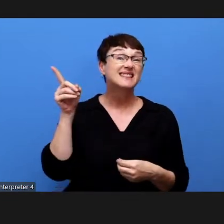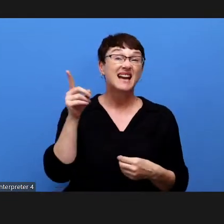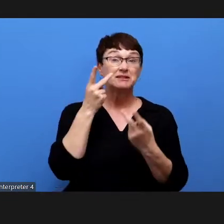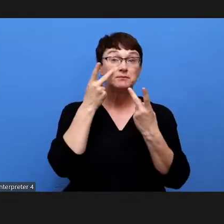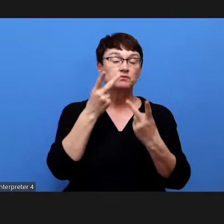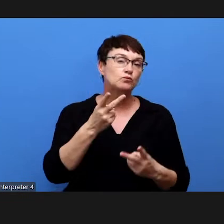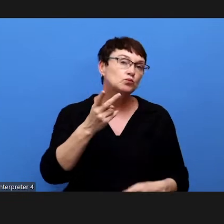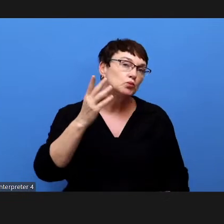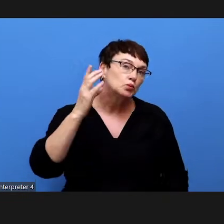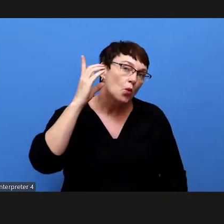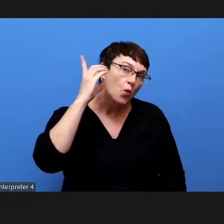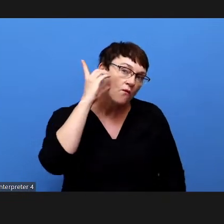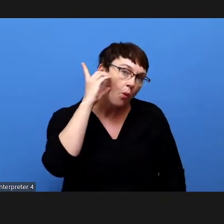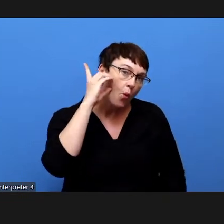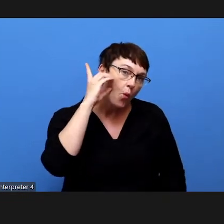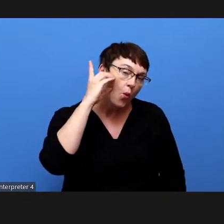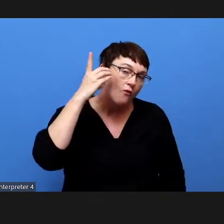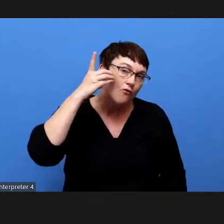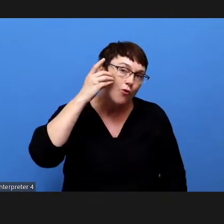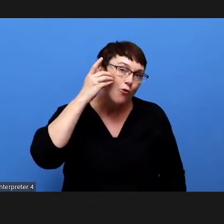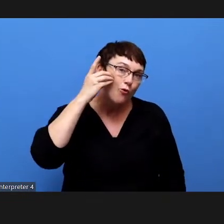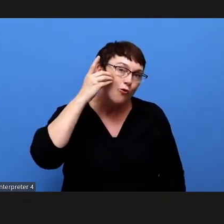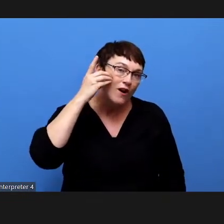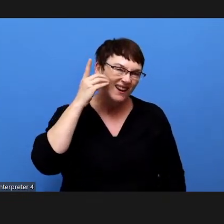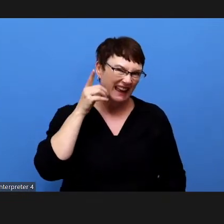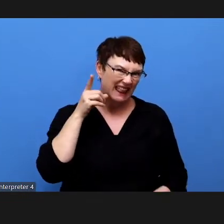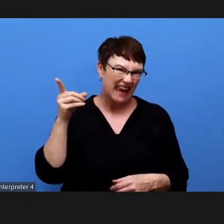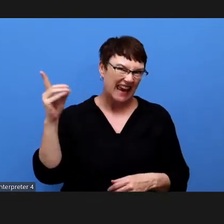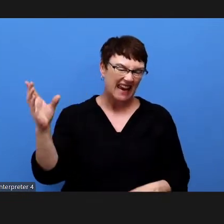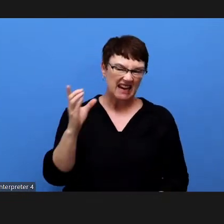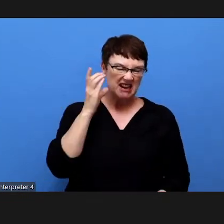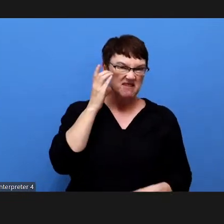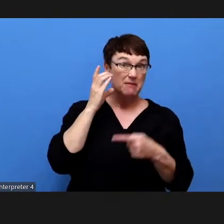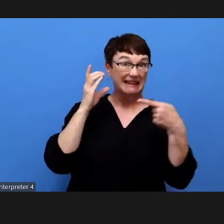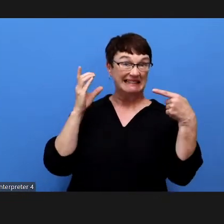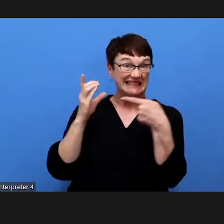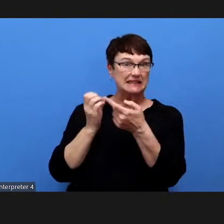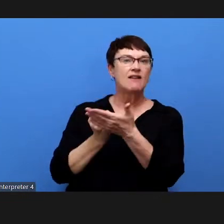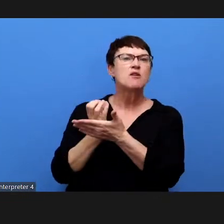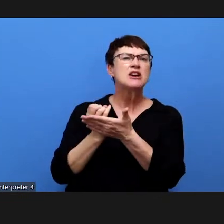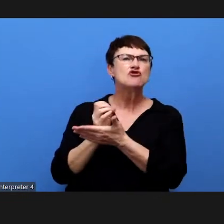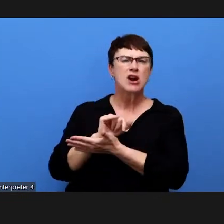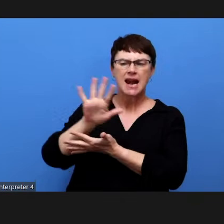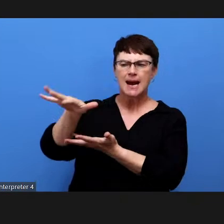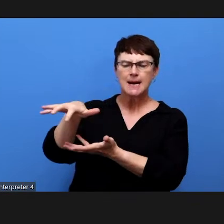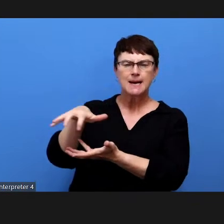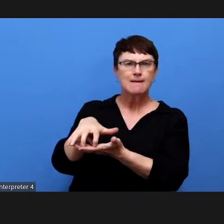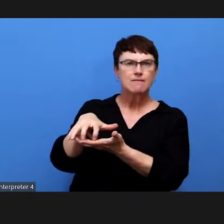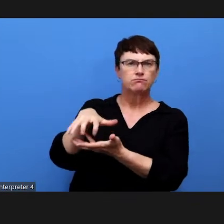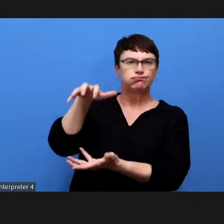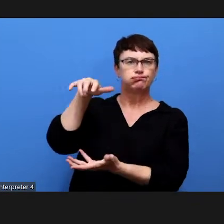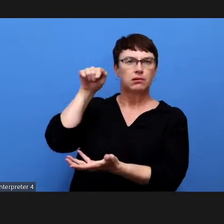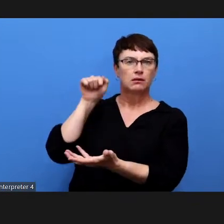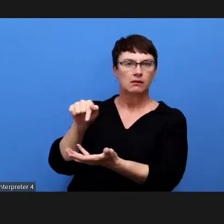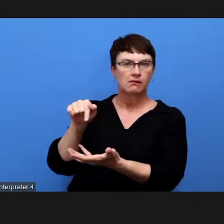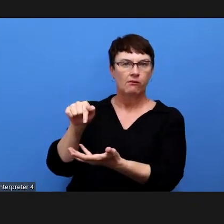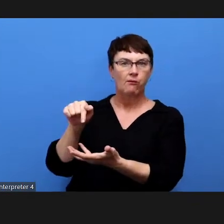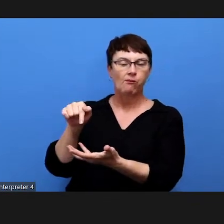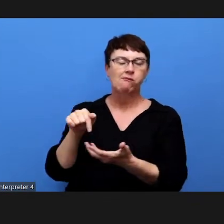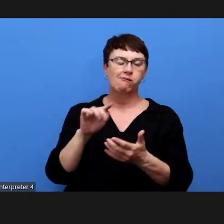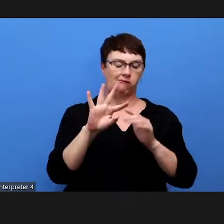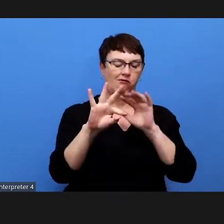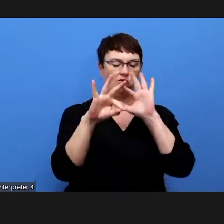money. So these are good examples that we think should be promoted, should be invested in